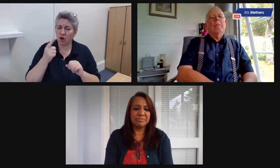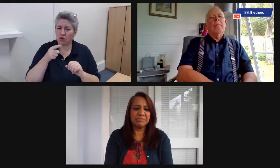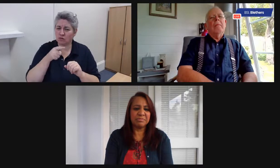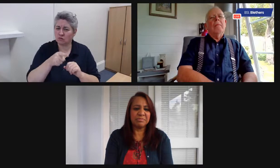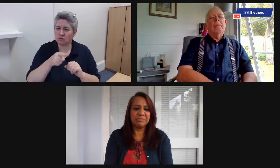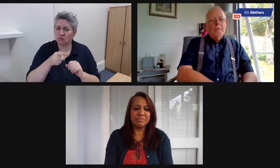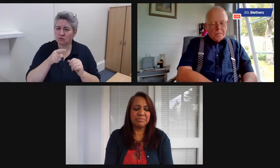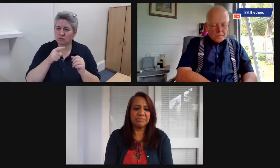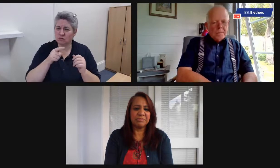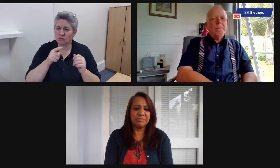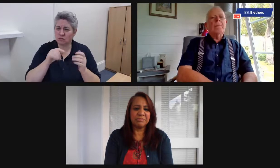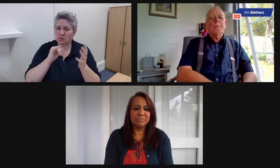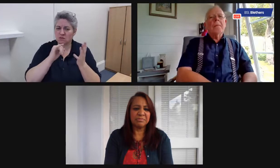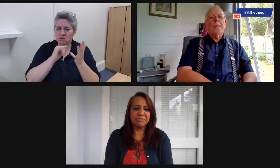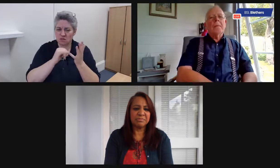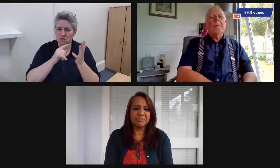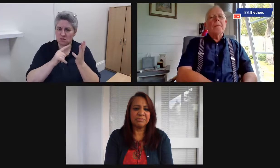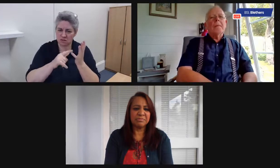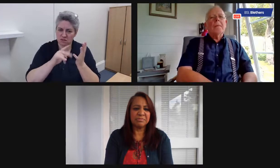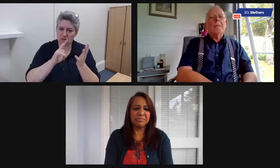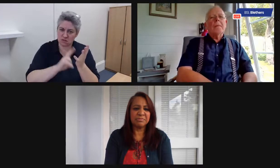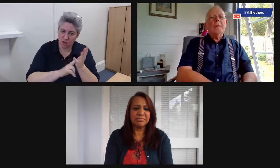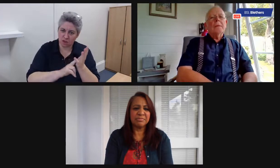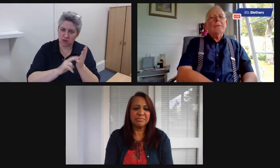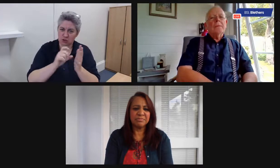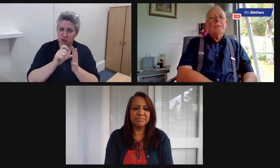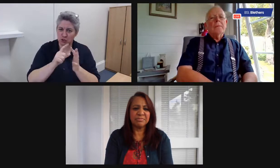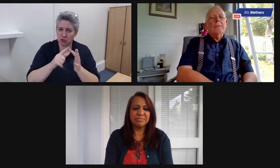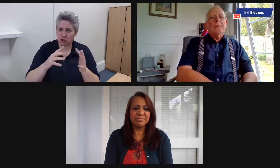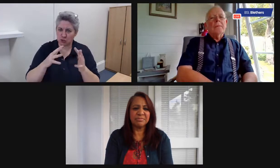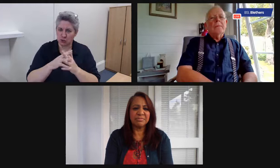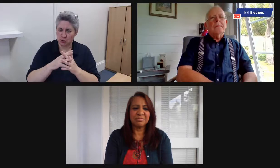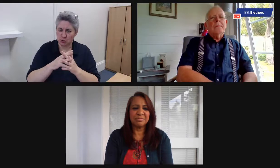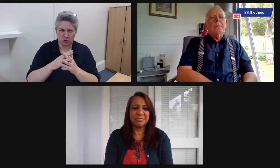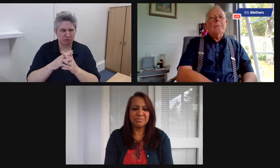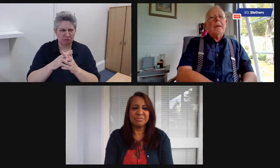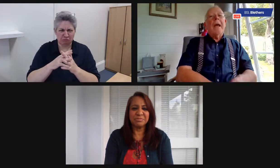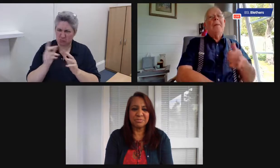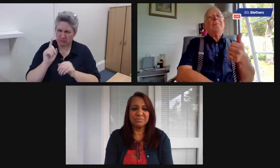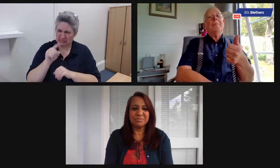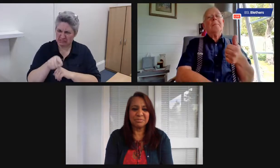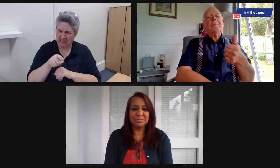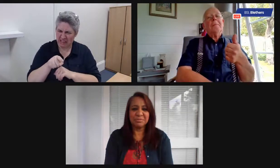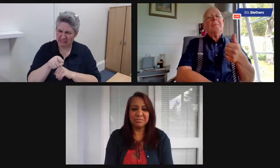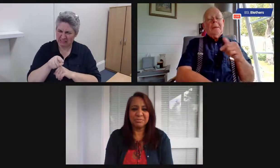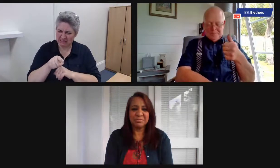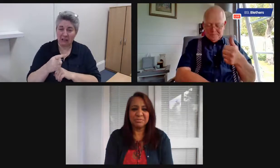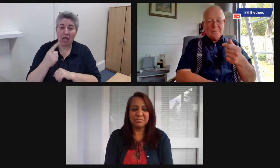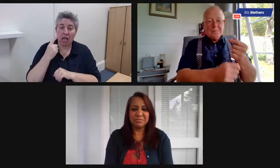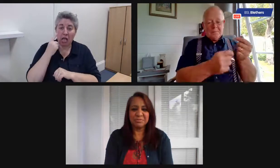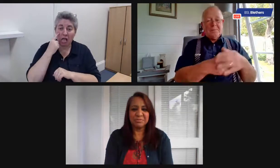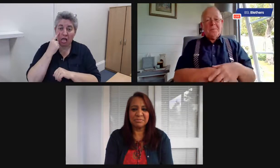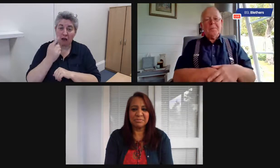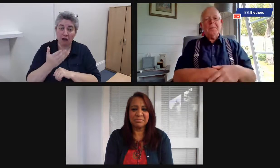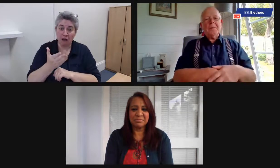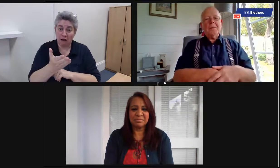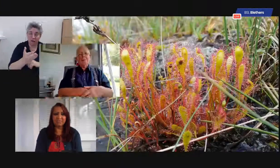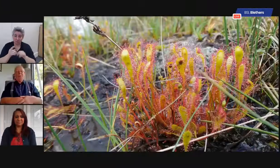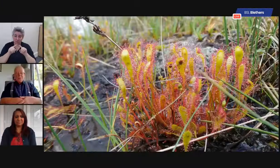maybe show us a photograph first, and you can give an example of the sundew, for example. Yep, Because that's I right, want to sundew. see what